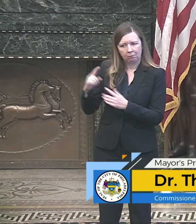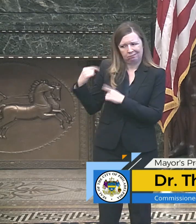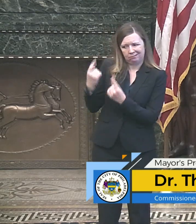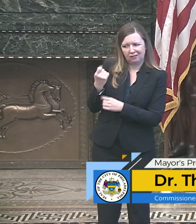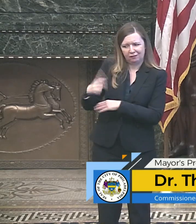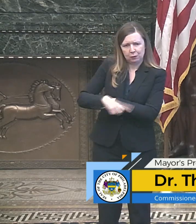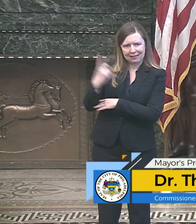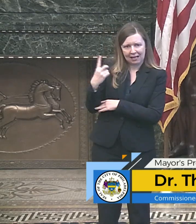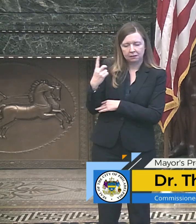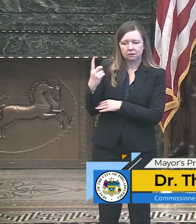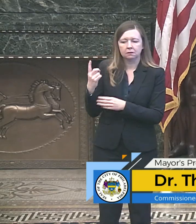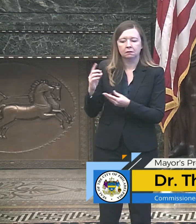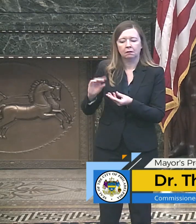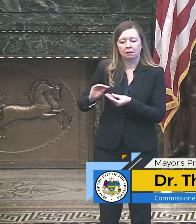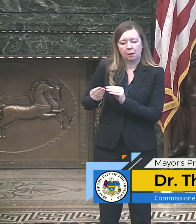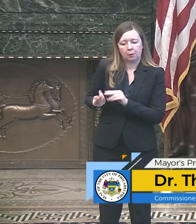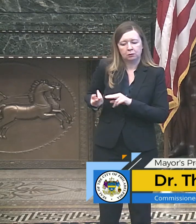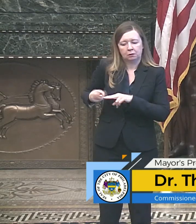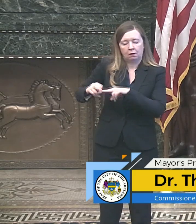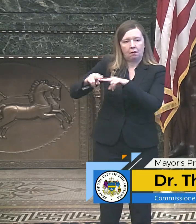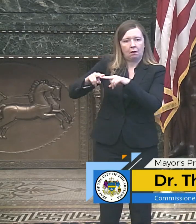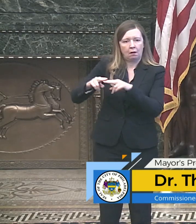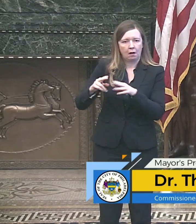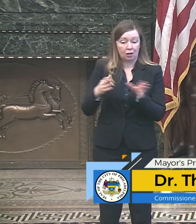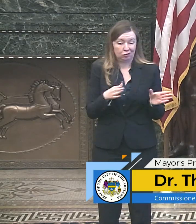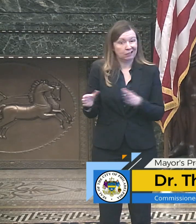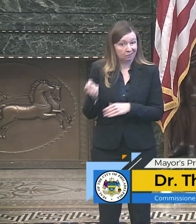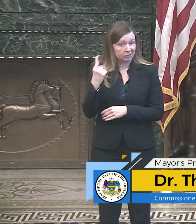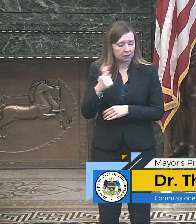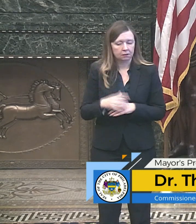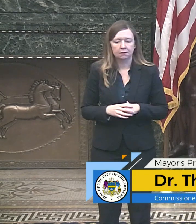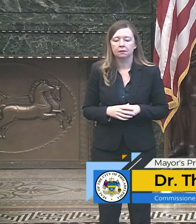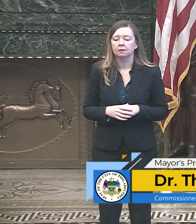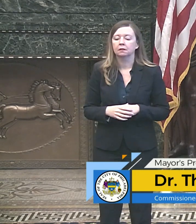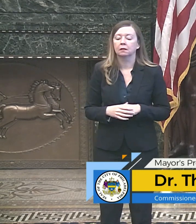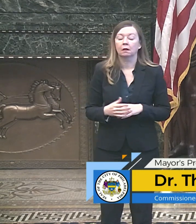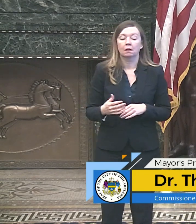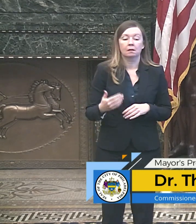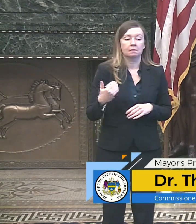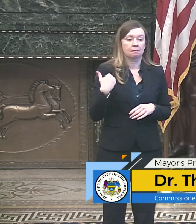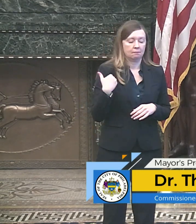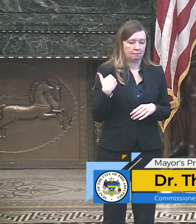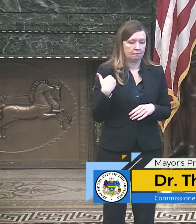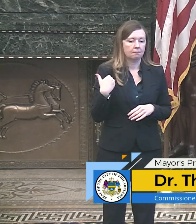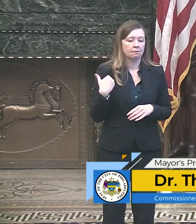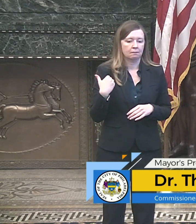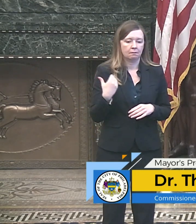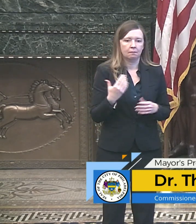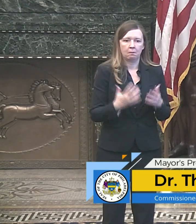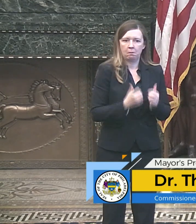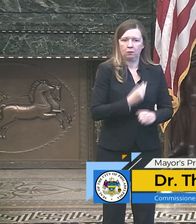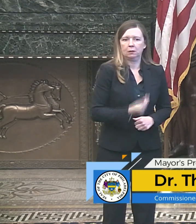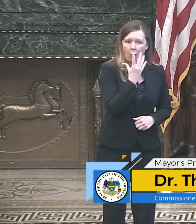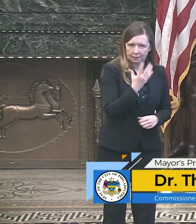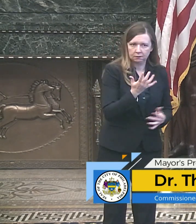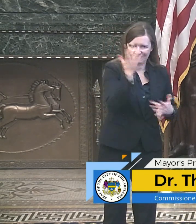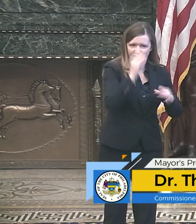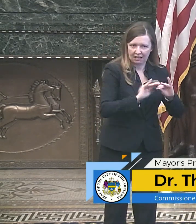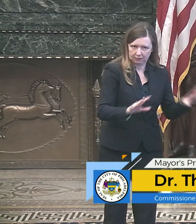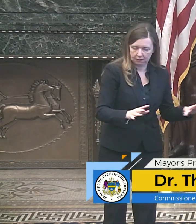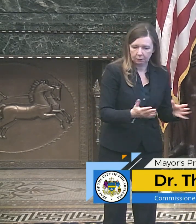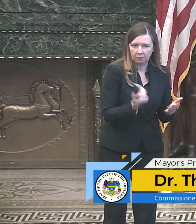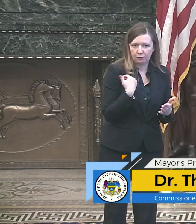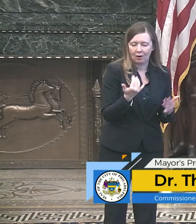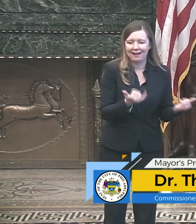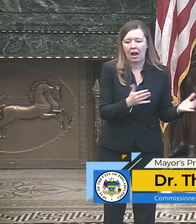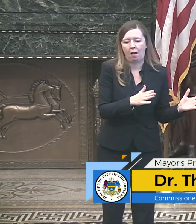days with very small numbers what appears to be a shift where we're predominantly Caucasians who were infected before. We now are seeing